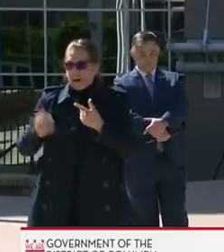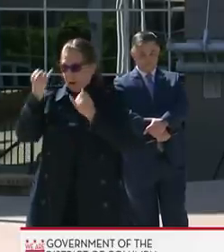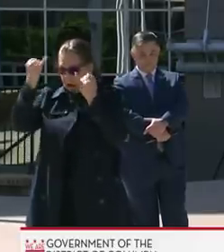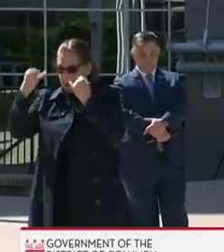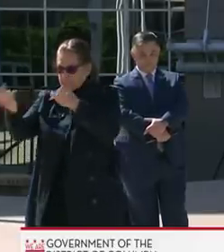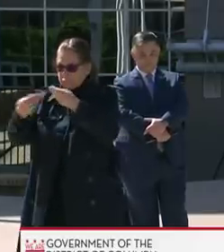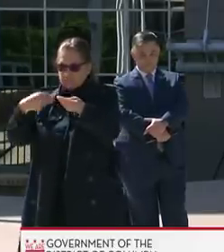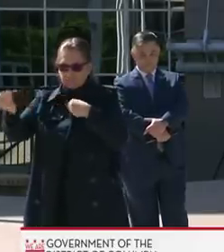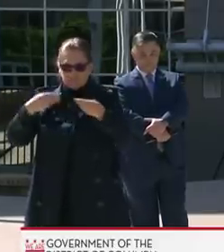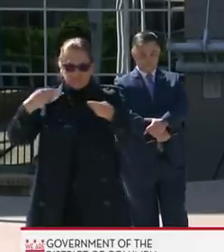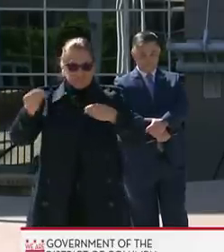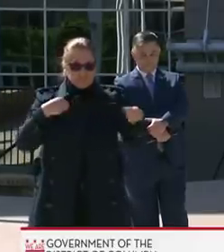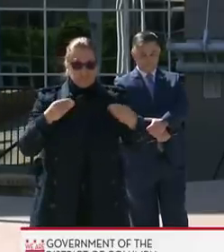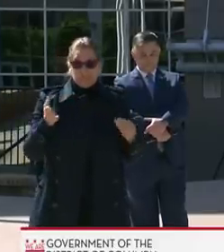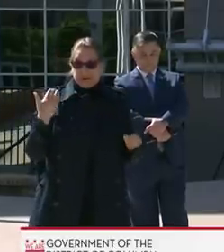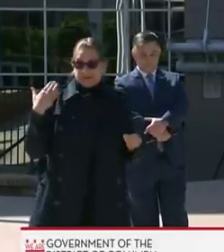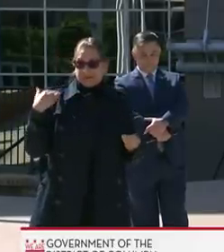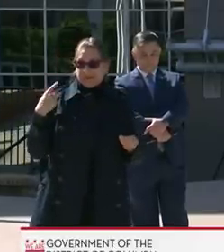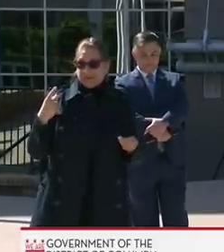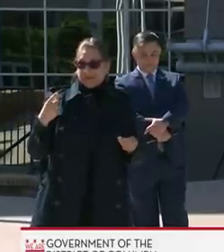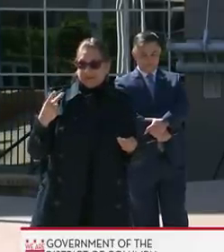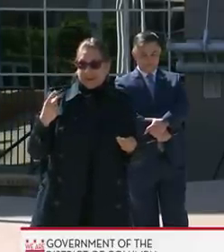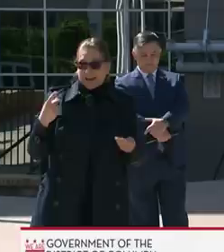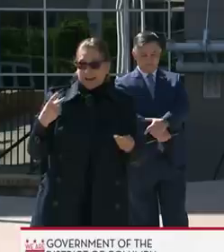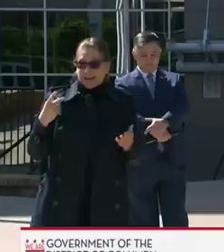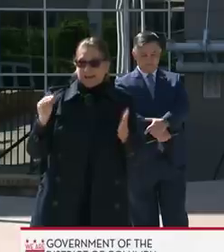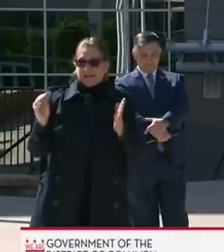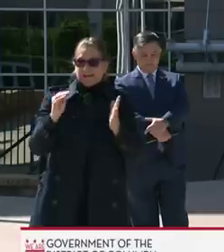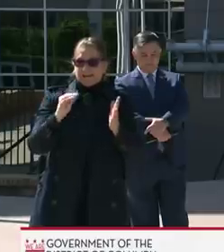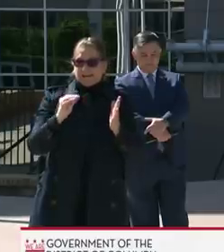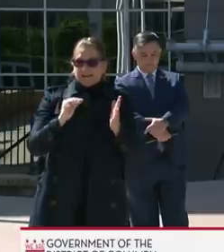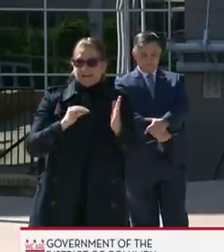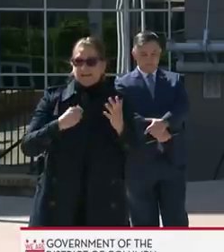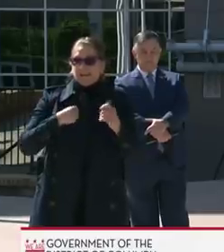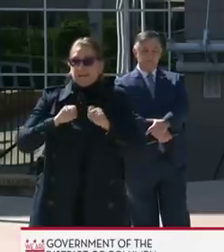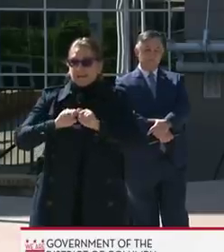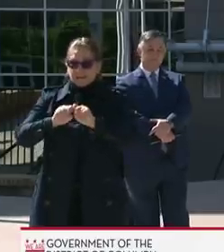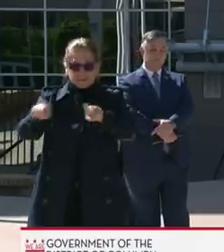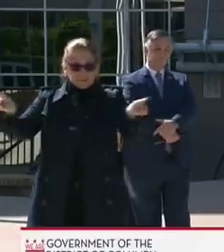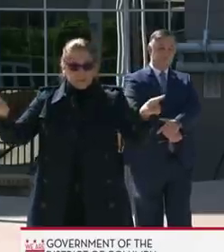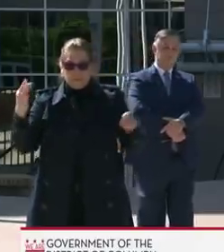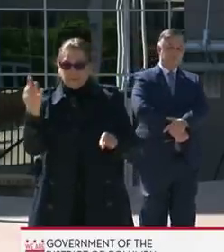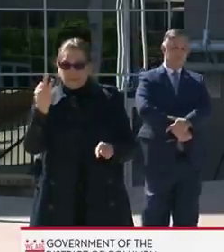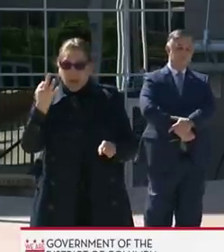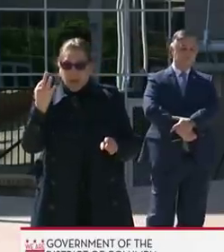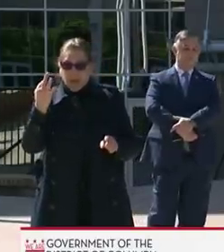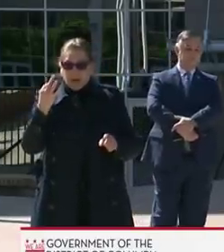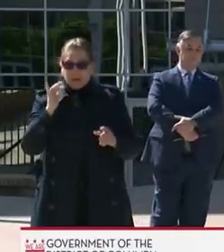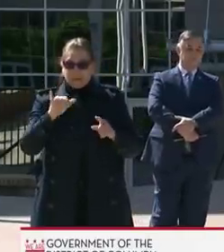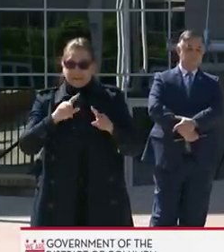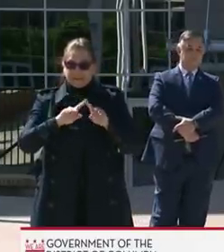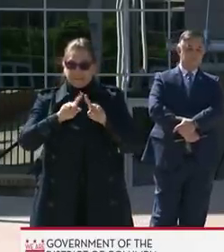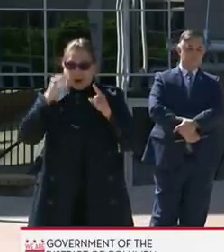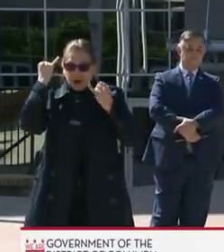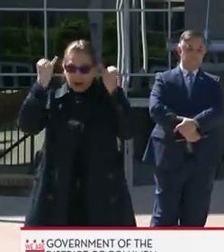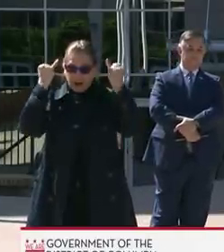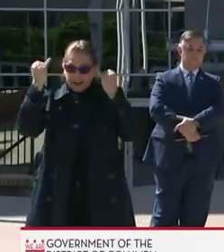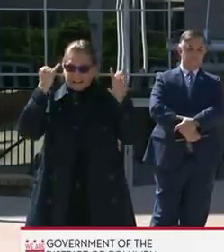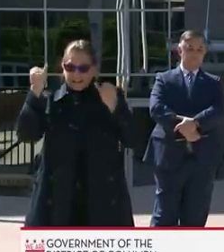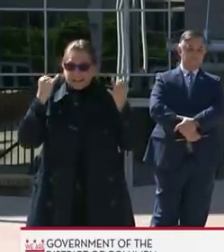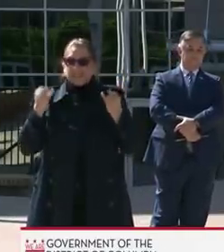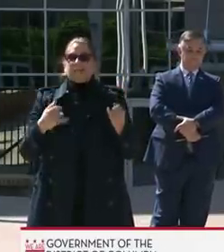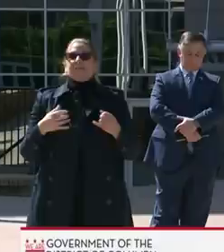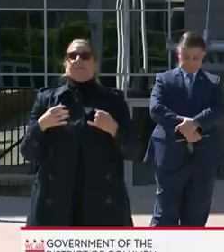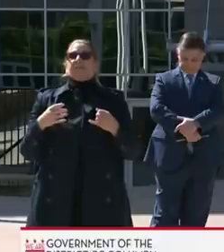was refined somewhat and circulated again on Friday. But the discussion, the meeting on Saturday, is